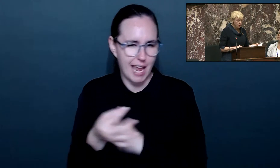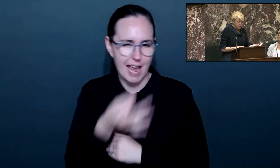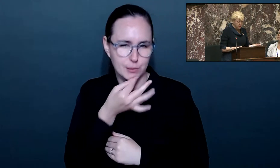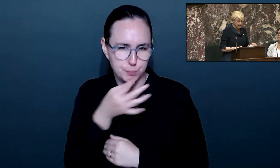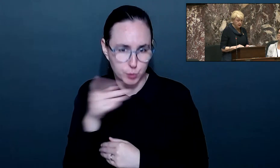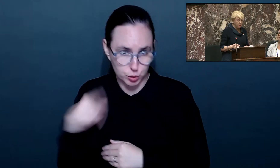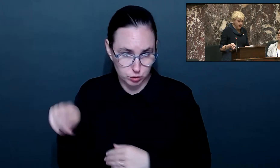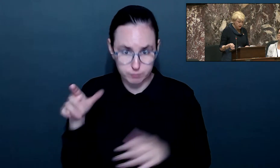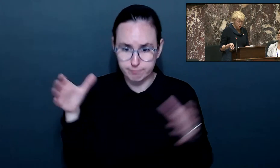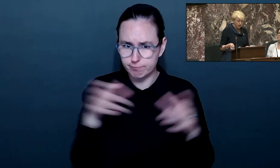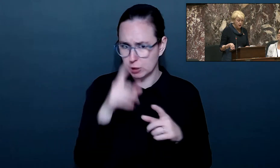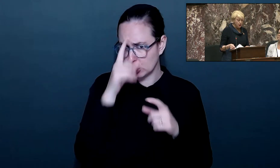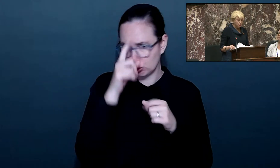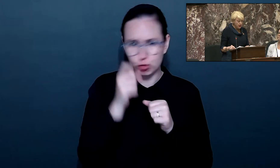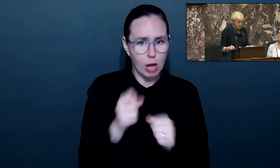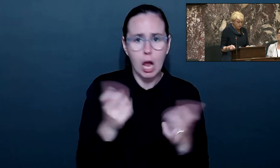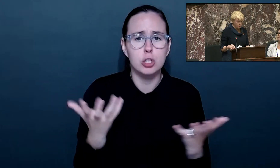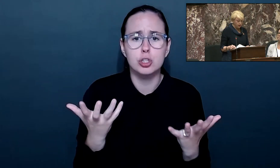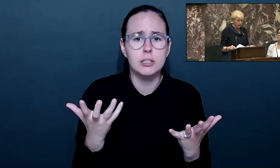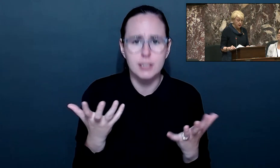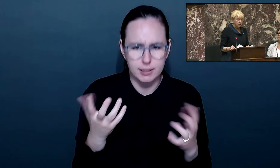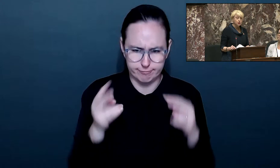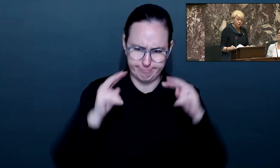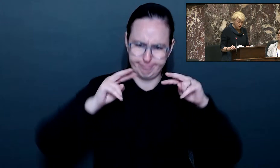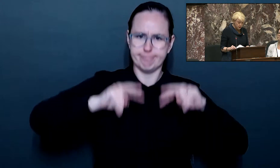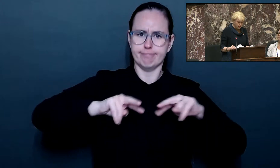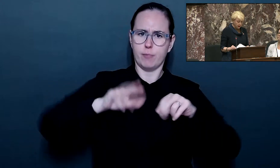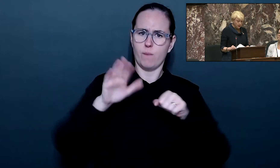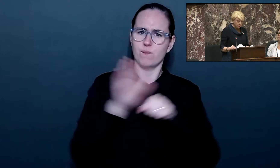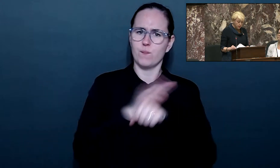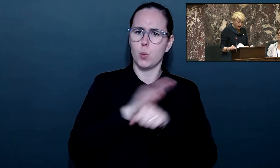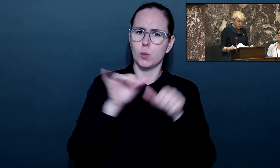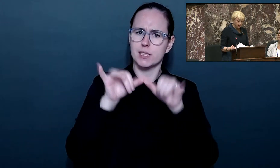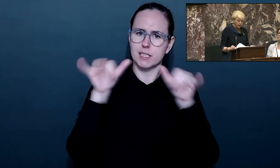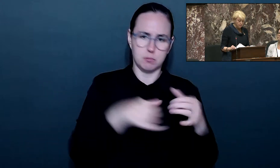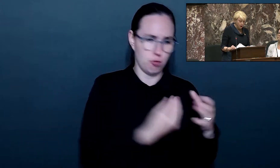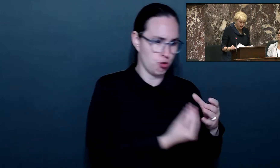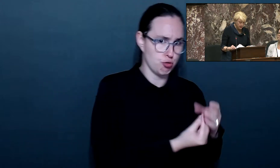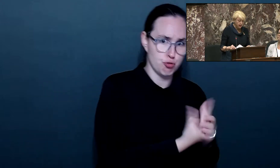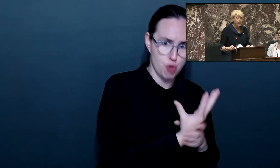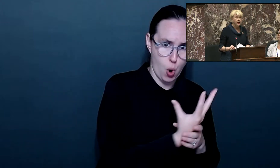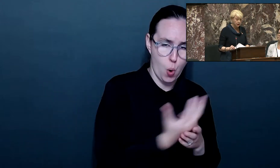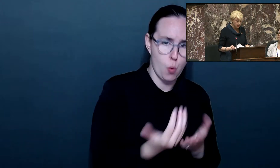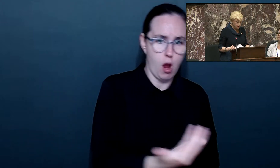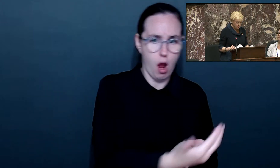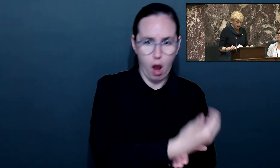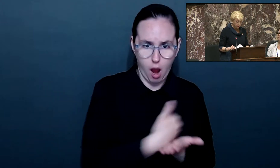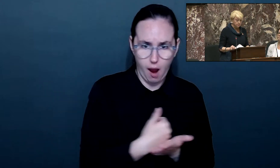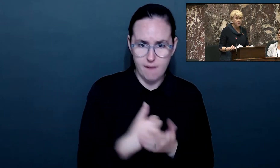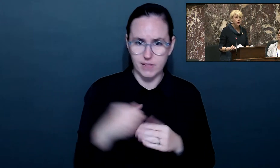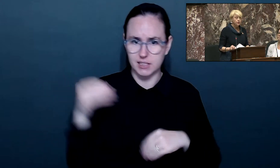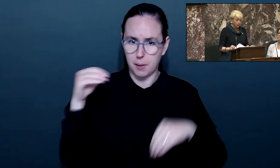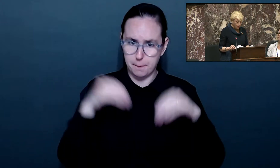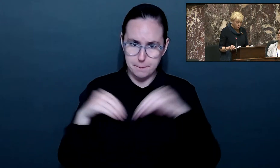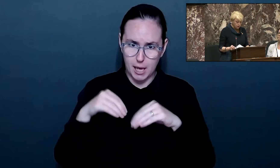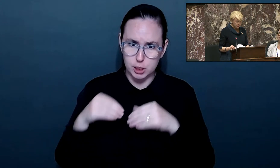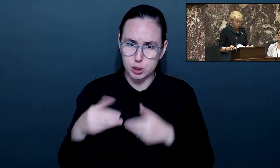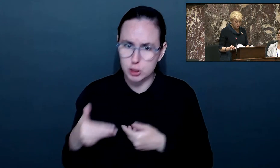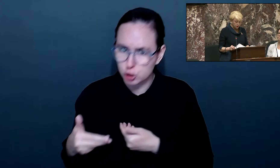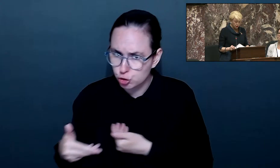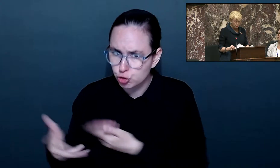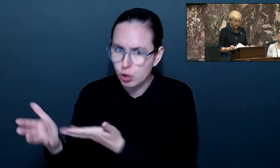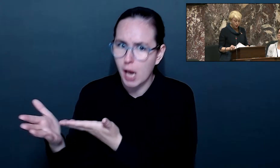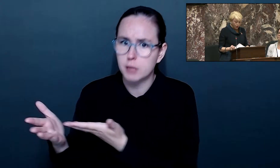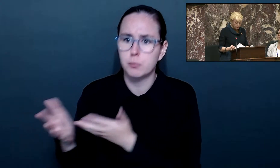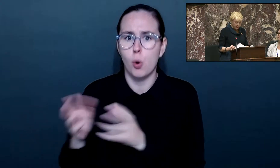harvesting, processing, packaging, transporting, distributing, preparing, marketing, and consuming. The goal is